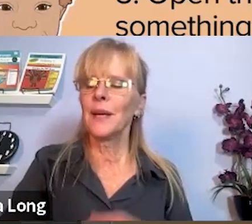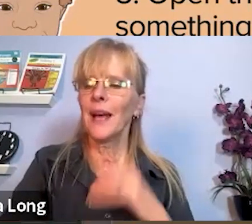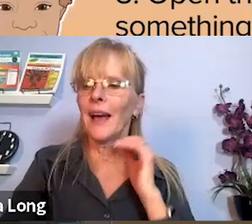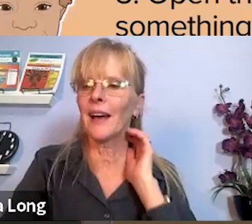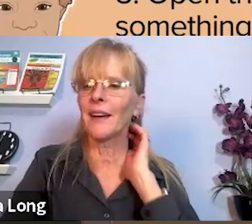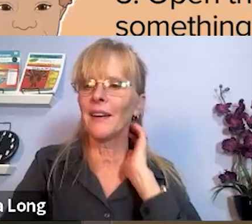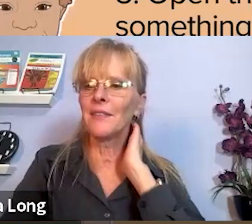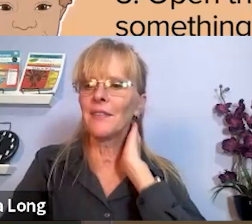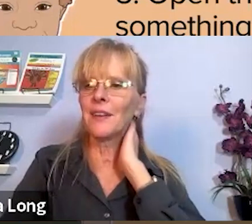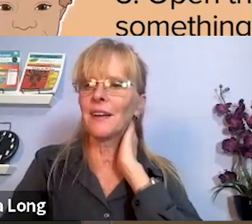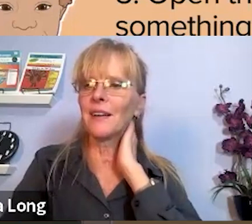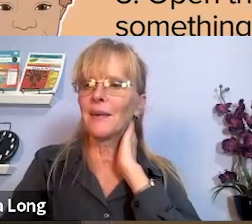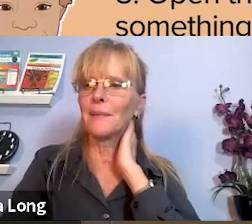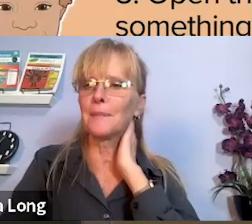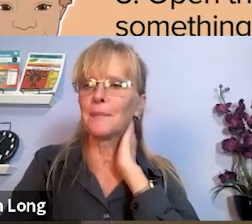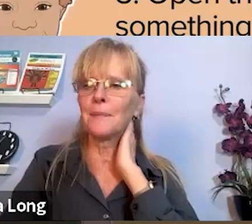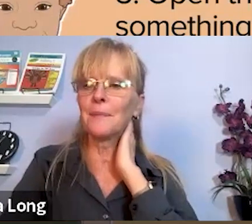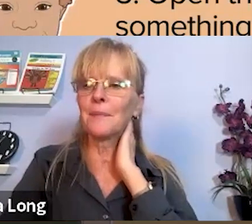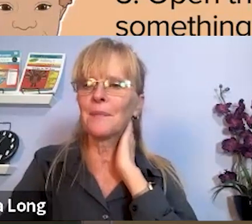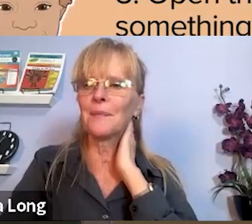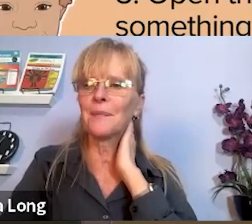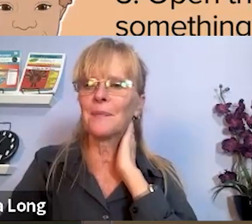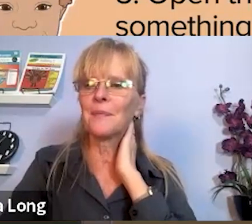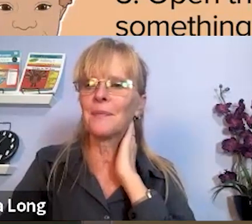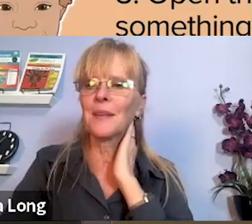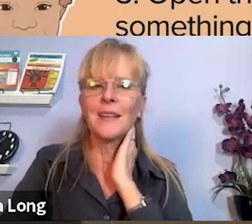And then we have,